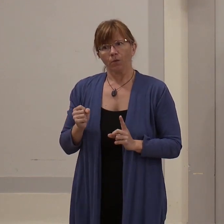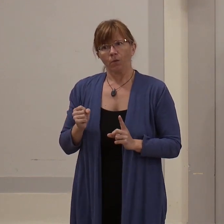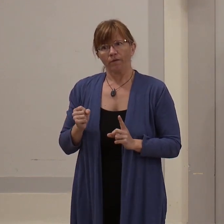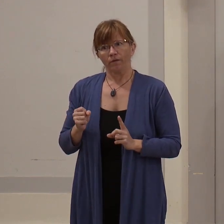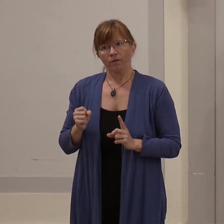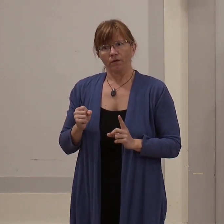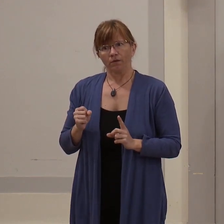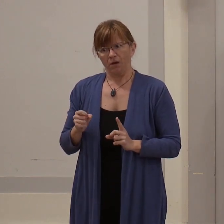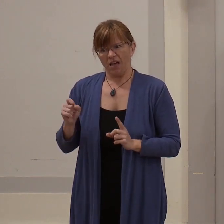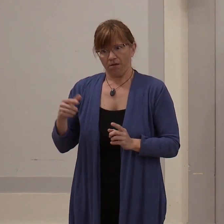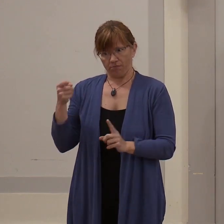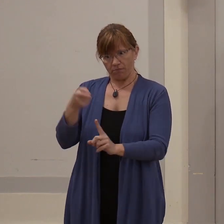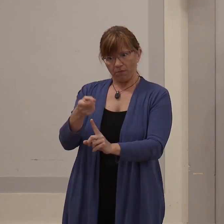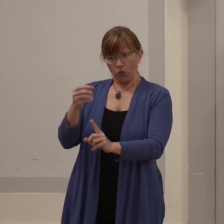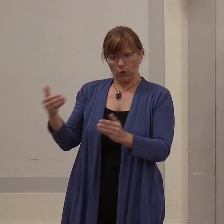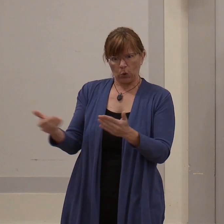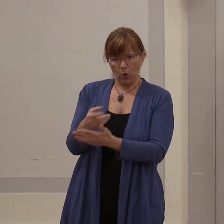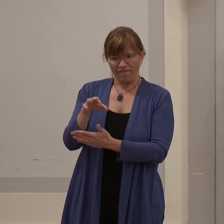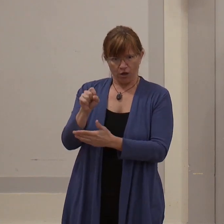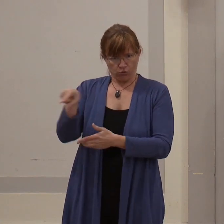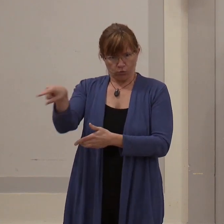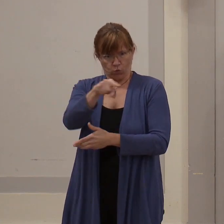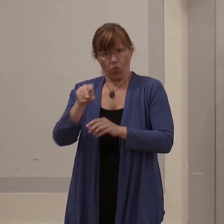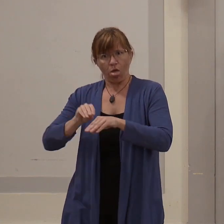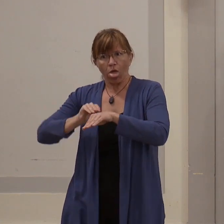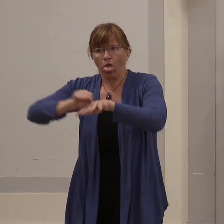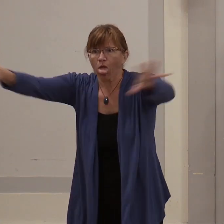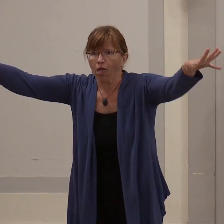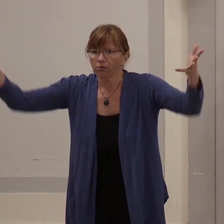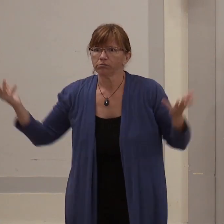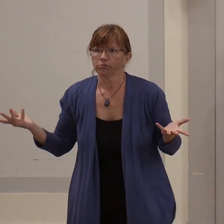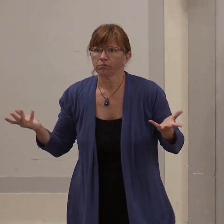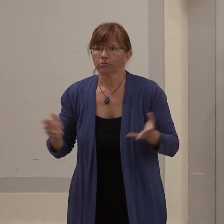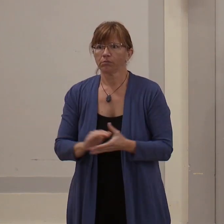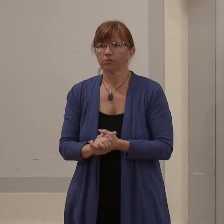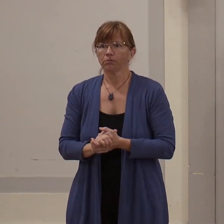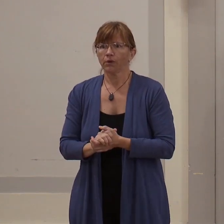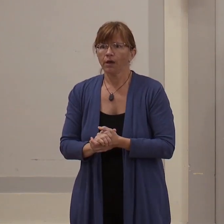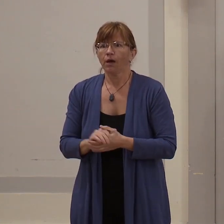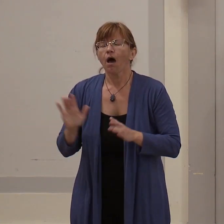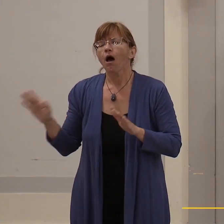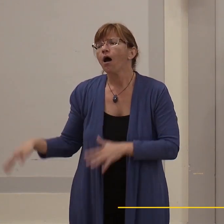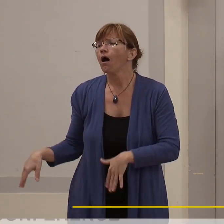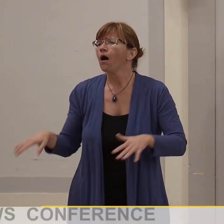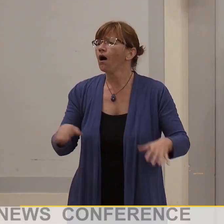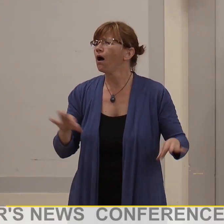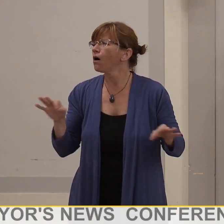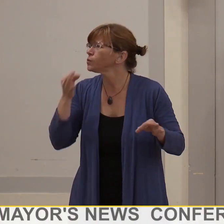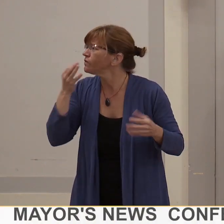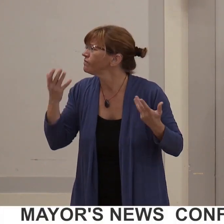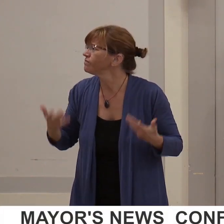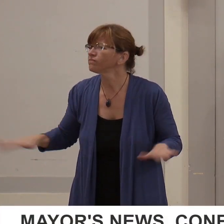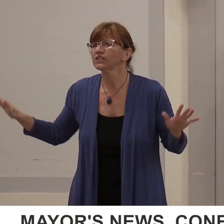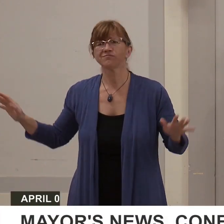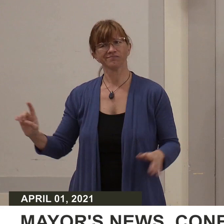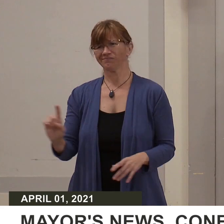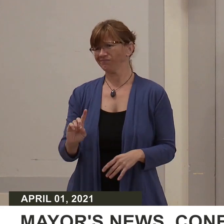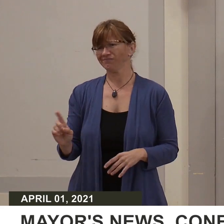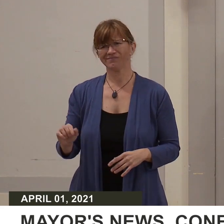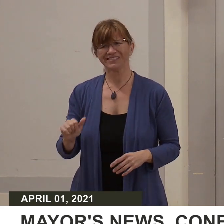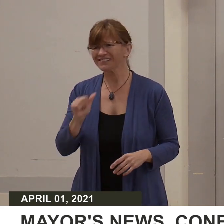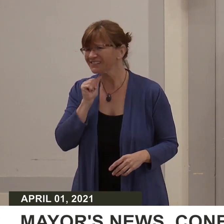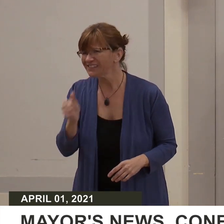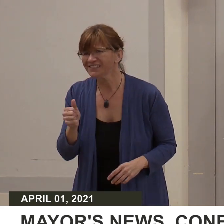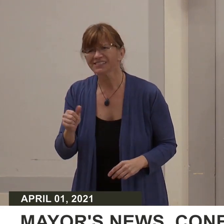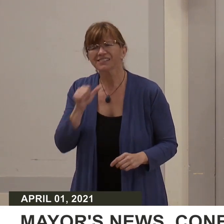not relax yourself. Do not be so irresponsible with your life, the life of your mother, your father, your brother,